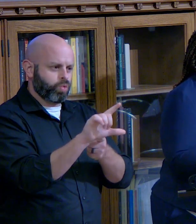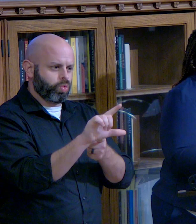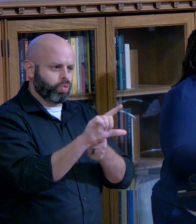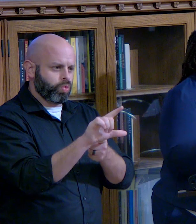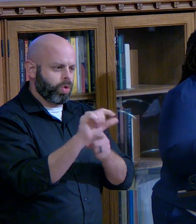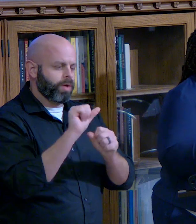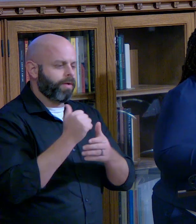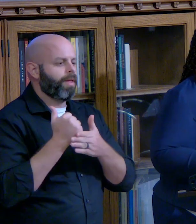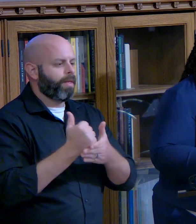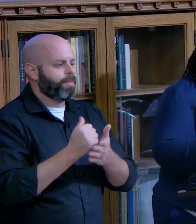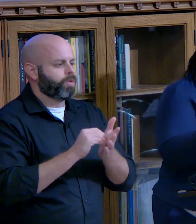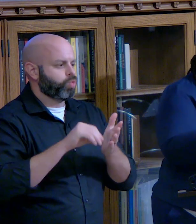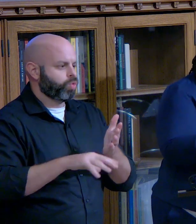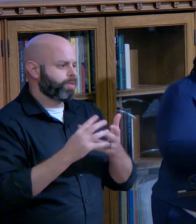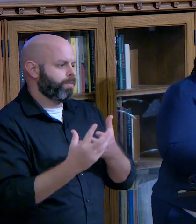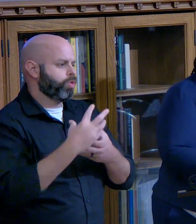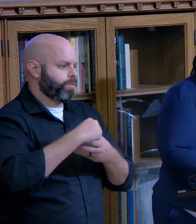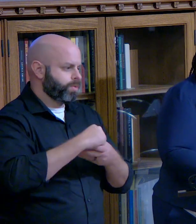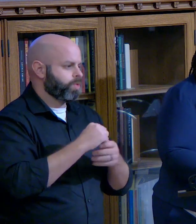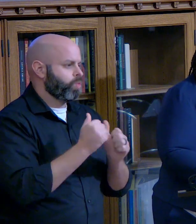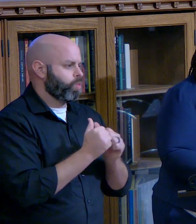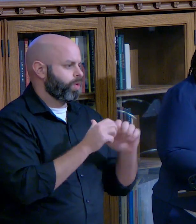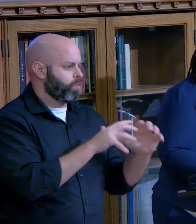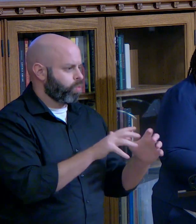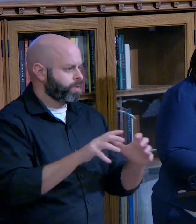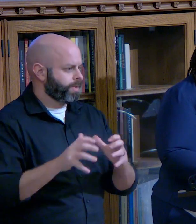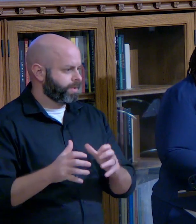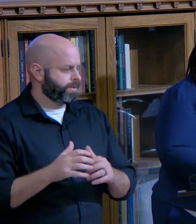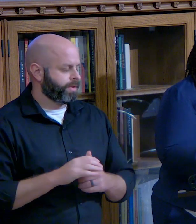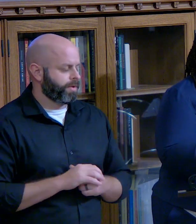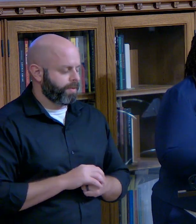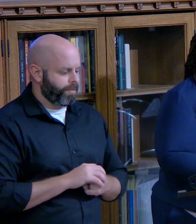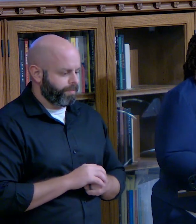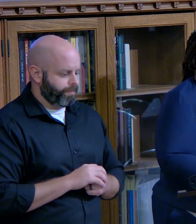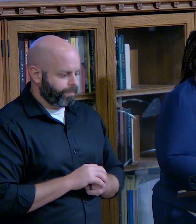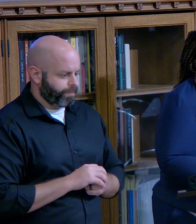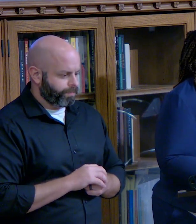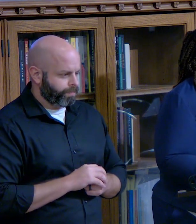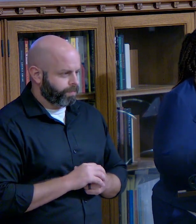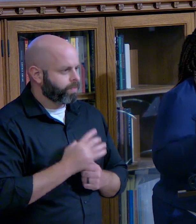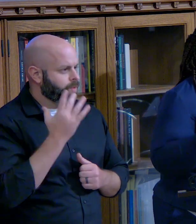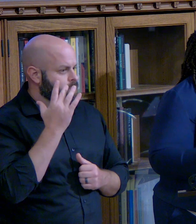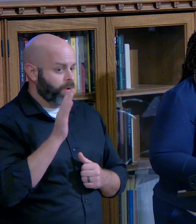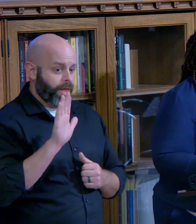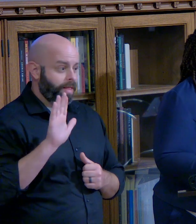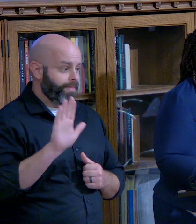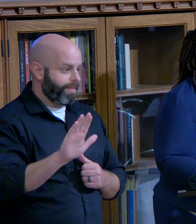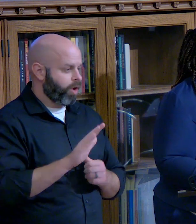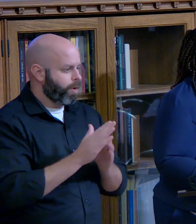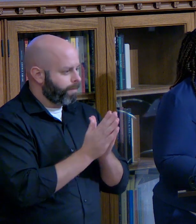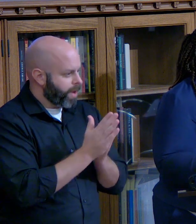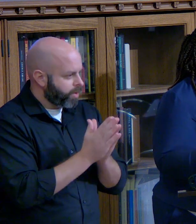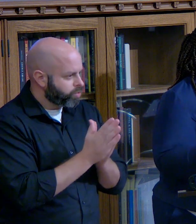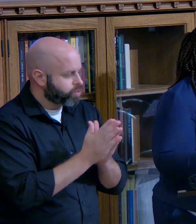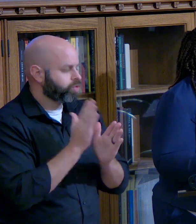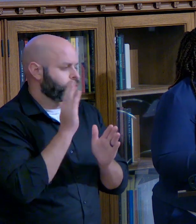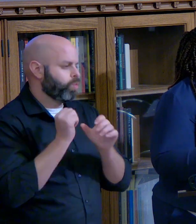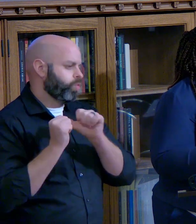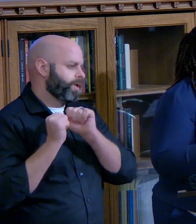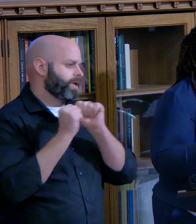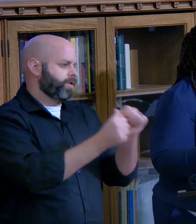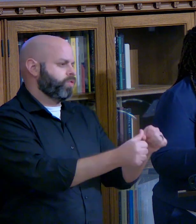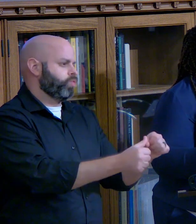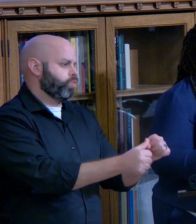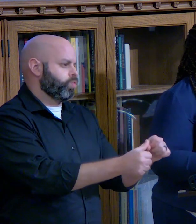to have students to participate in these courses because their passion is what's going to continue